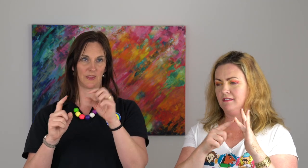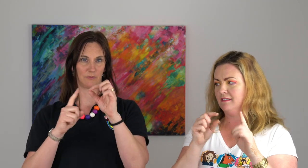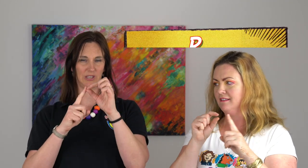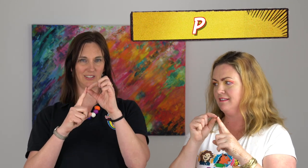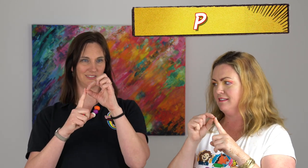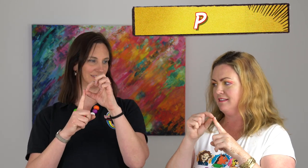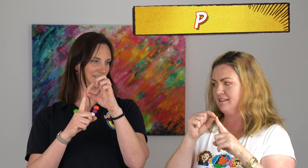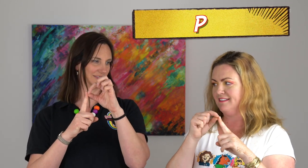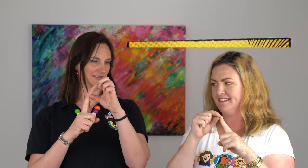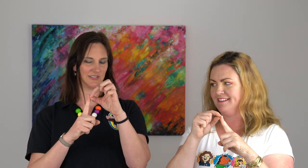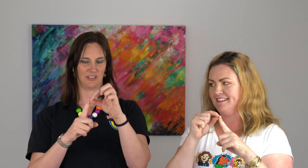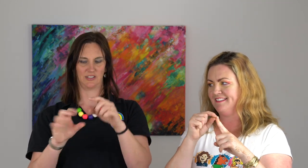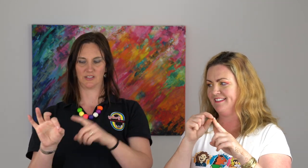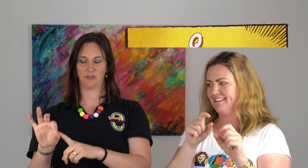P, Q,